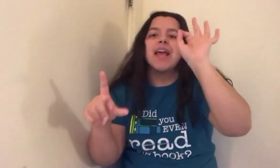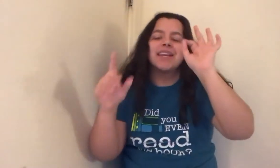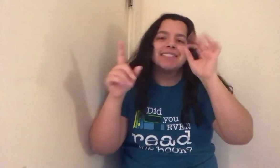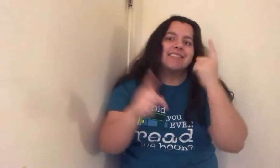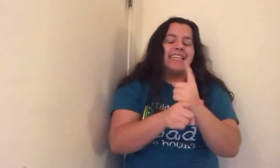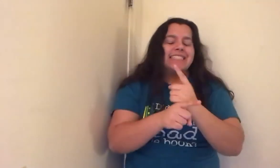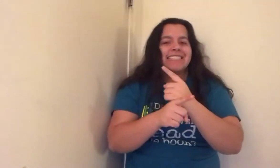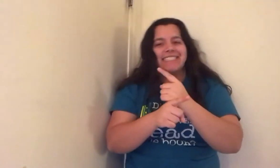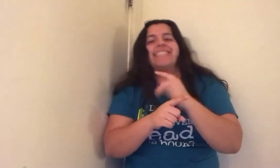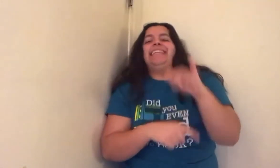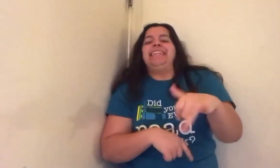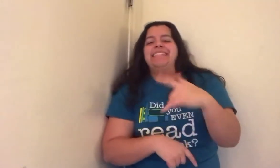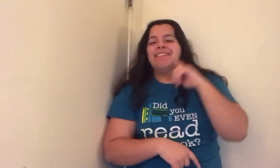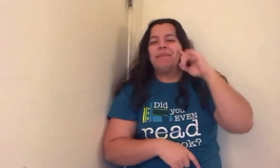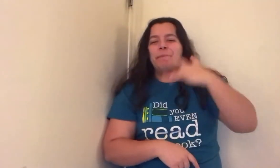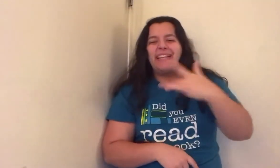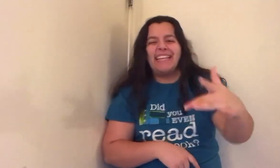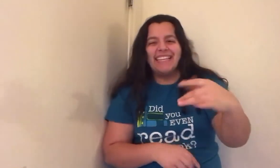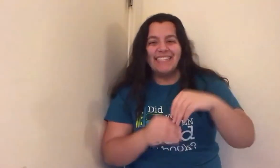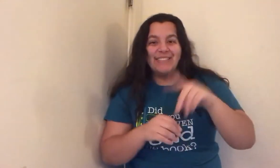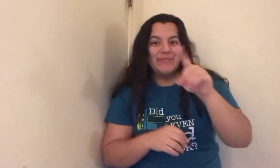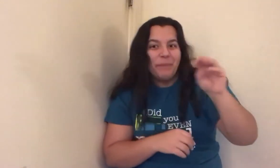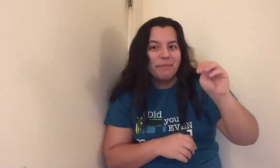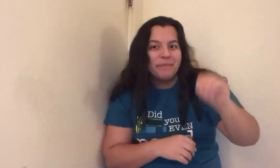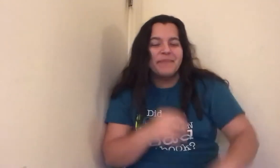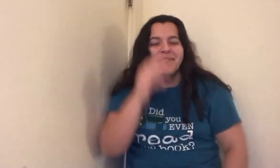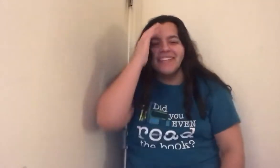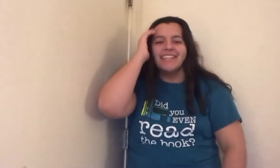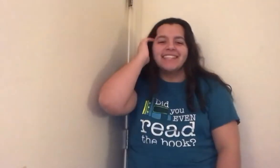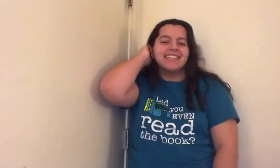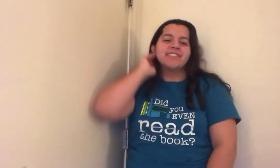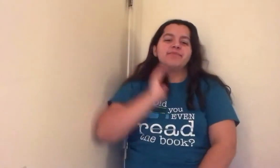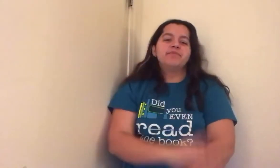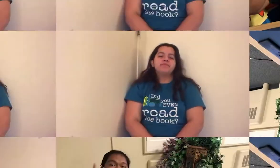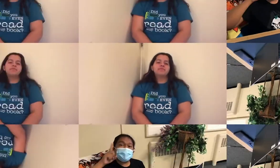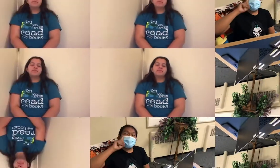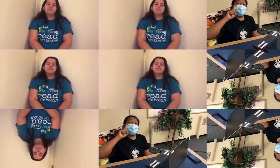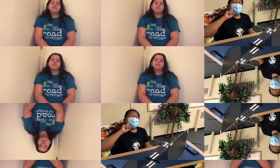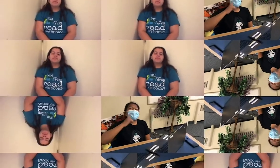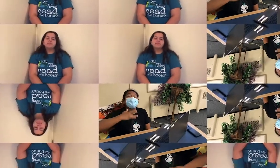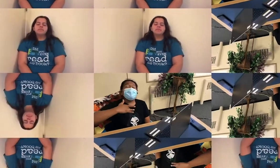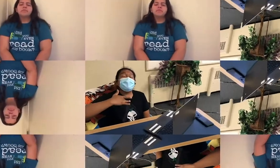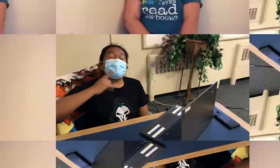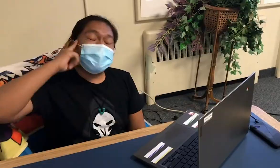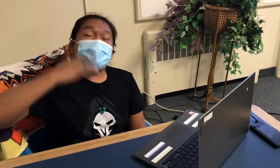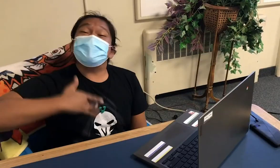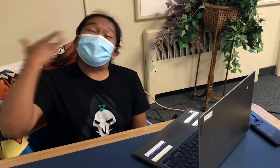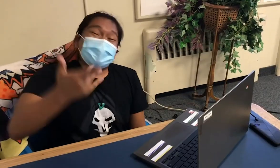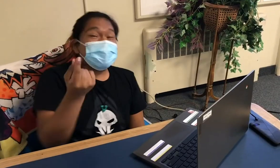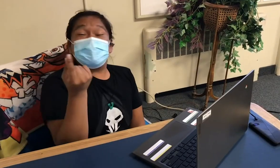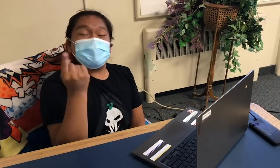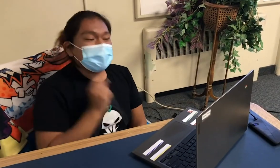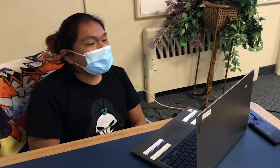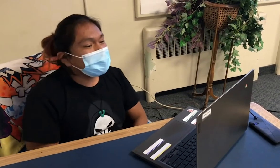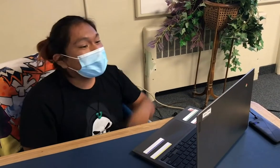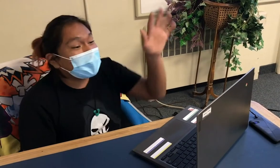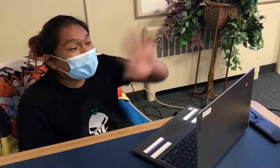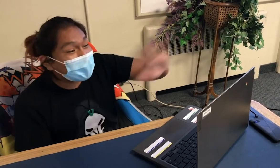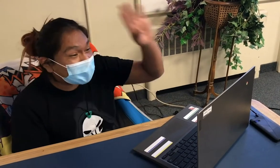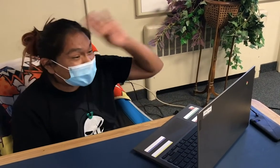and then you can see what they're saying. That's Deaf norm on Zoom. It cuts to a video of a student. They're wearing a mask and sitting in front of a computer. They begin to sign. Here's another Deaf